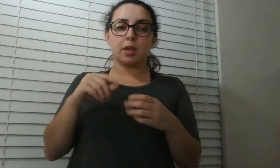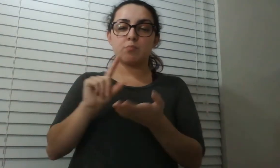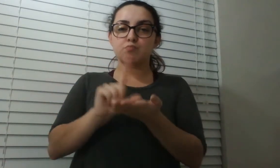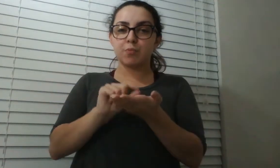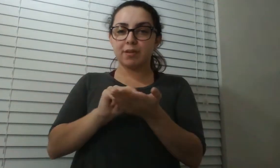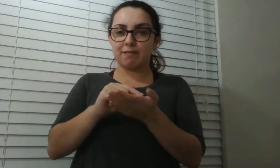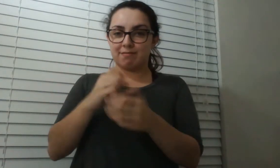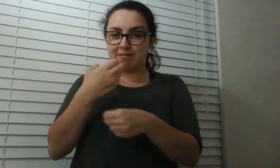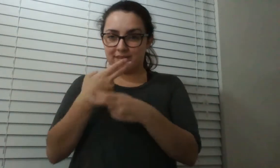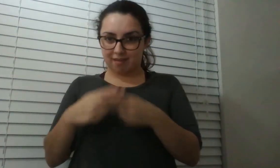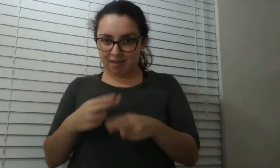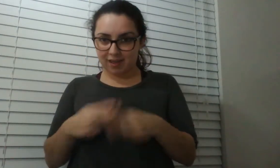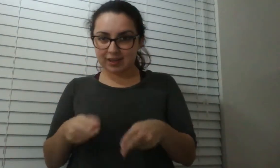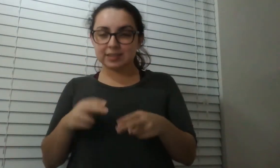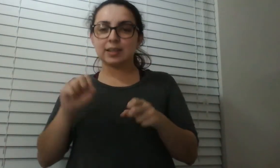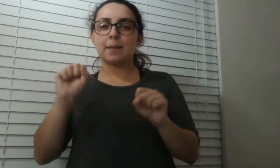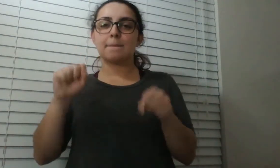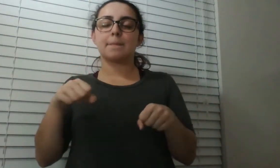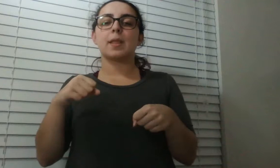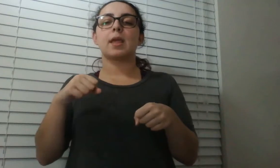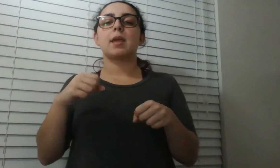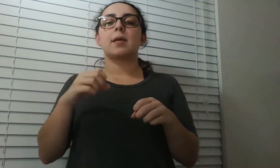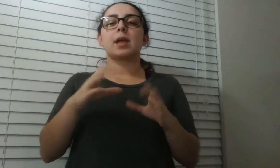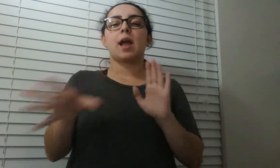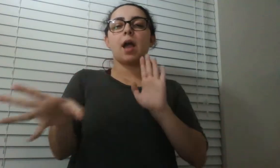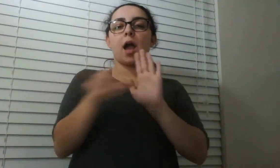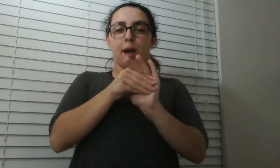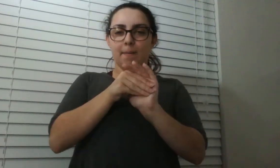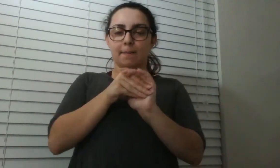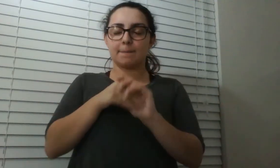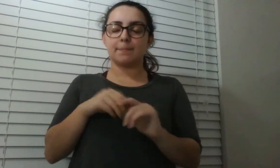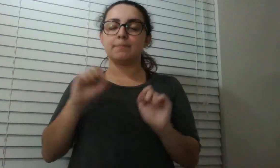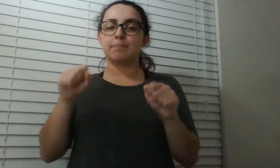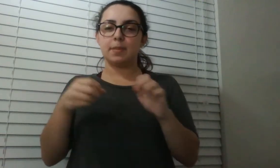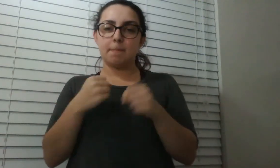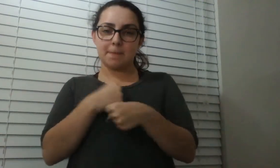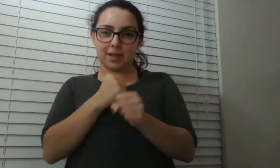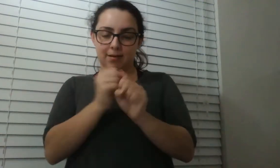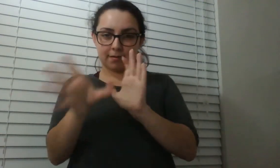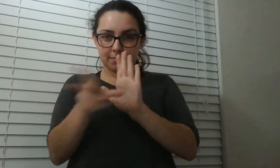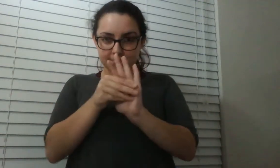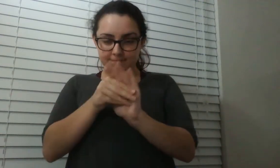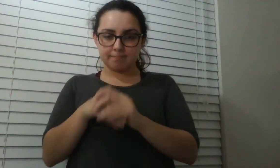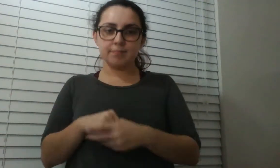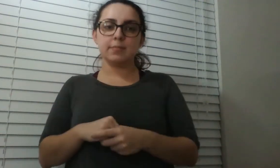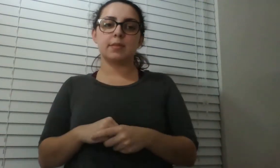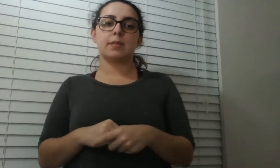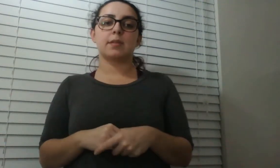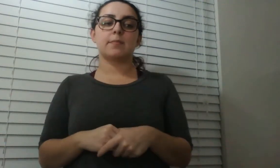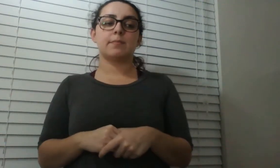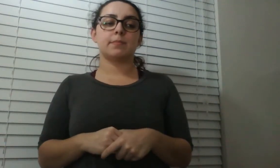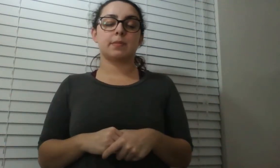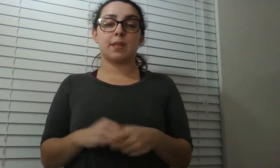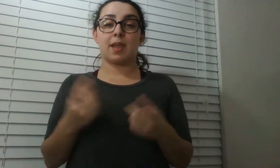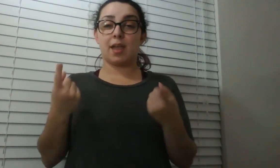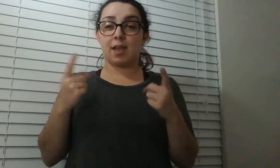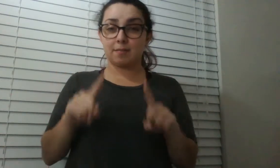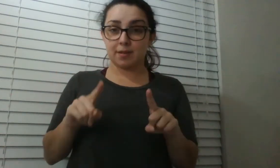to print a replica. Just a little bit of melted plastic, and voila, there it is. And here's what happened. Rick dropped the egg off